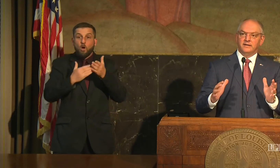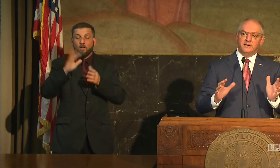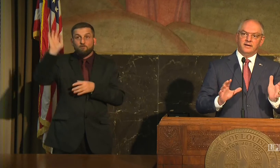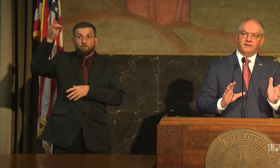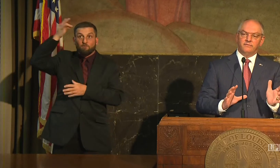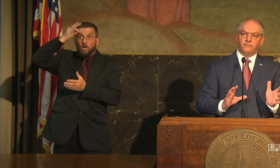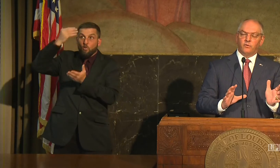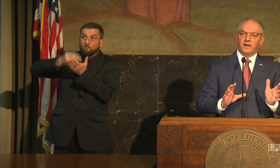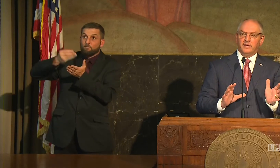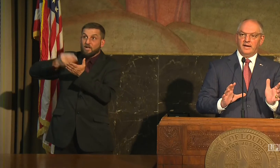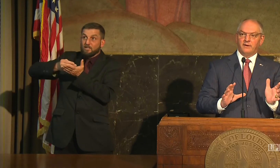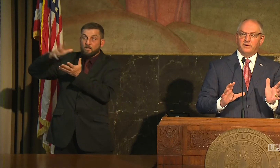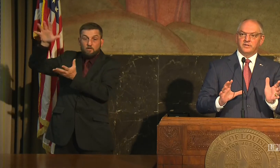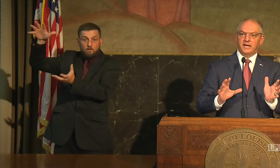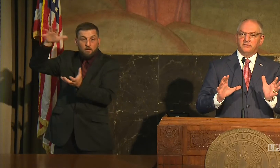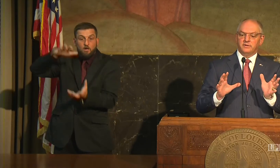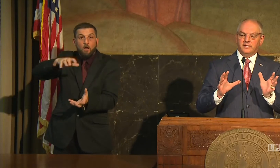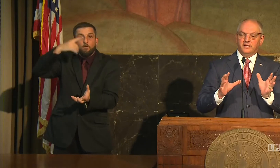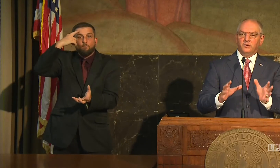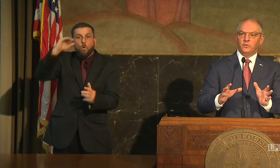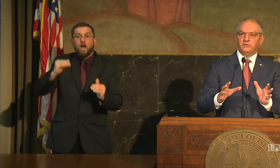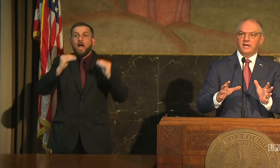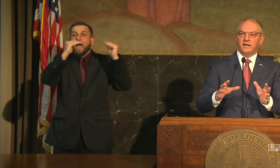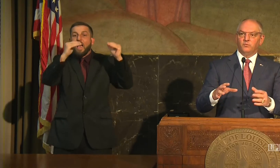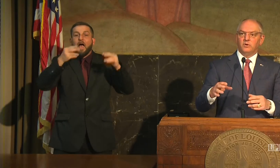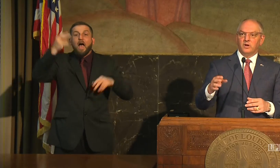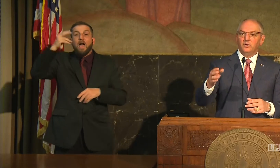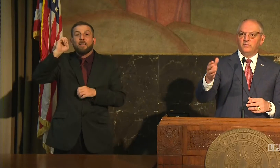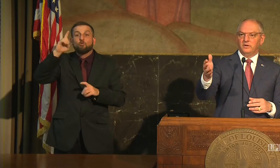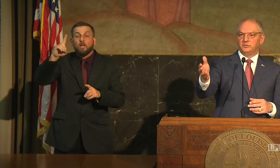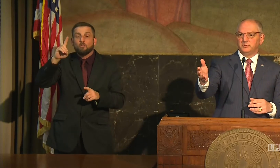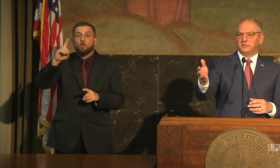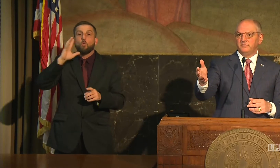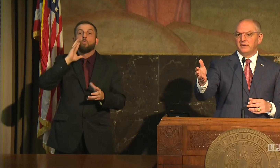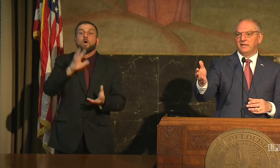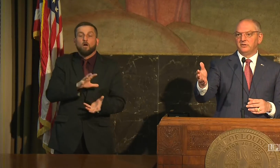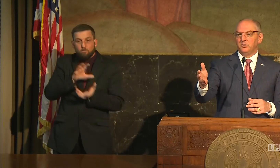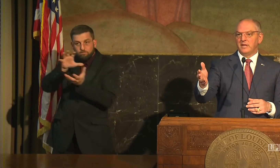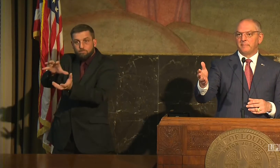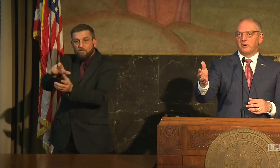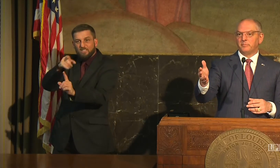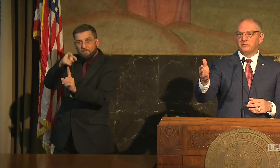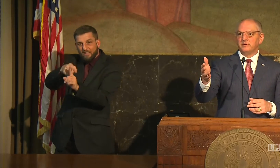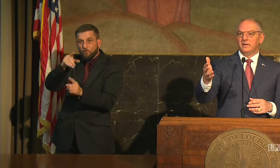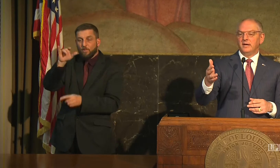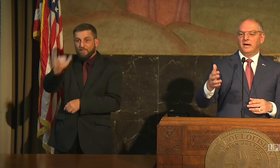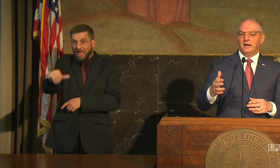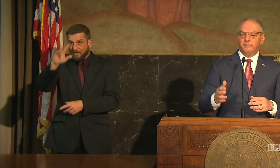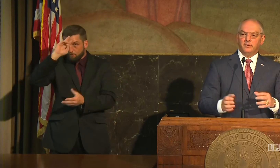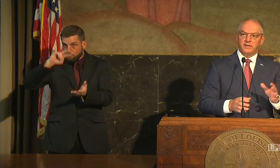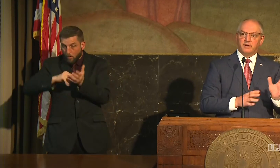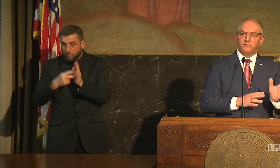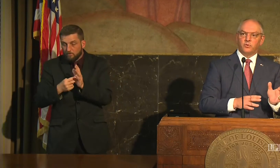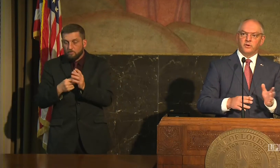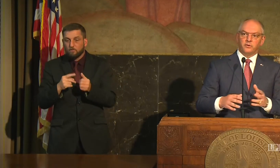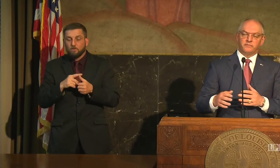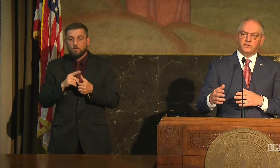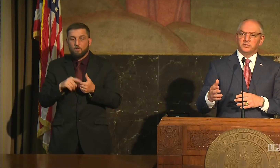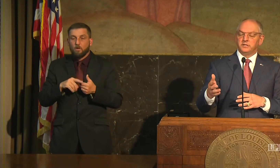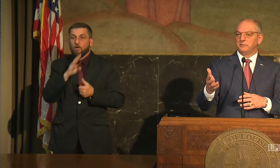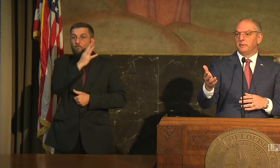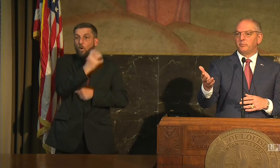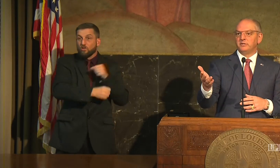funding for higher education in Louisiana will go specifically to that purpose, both at our